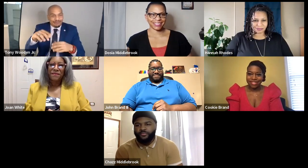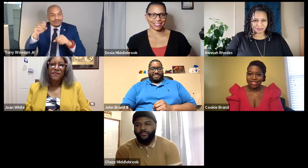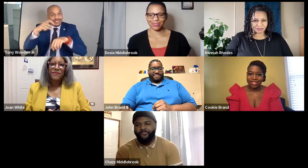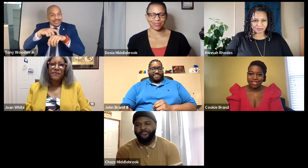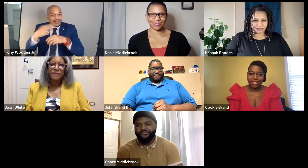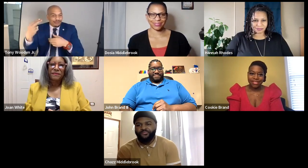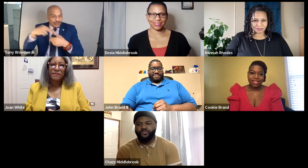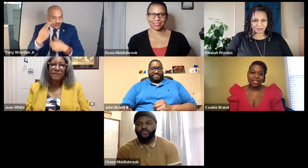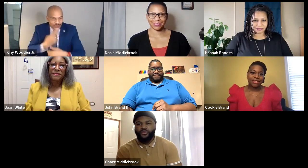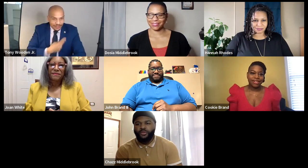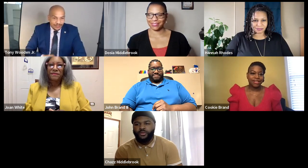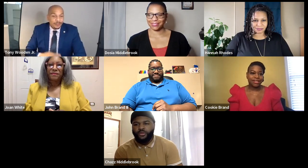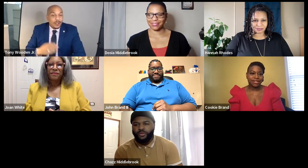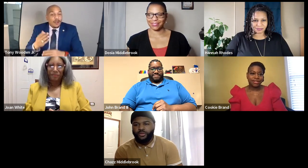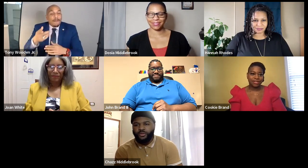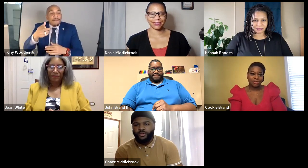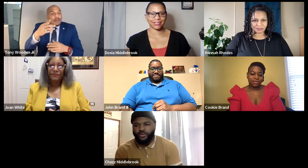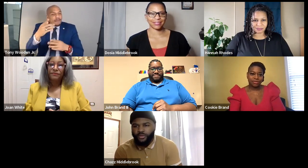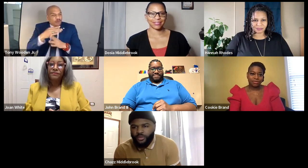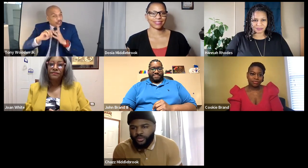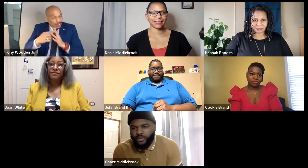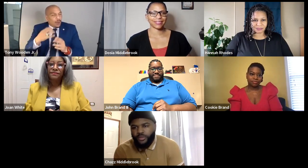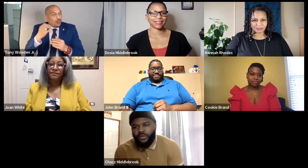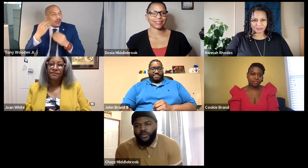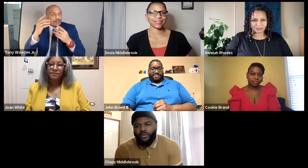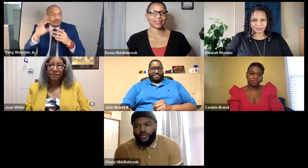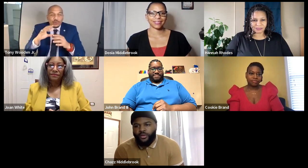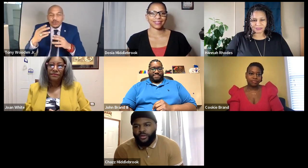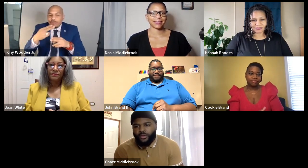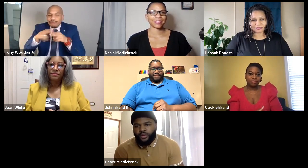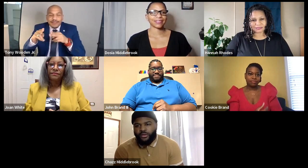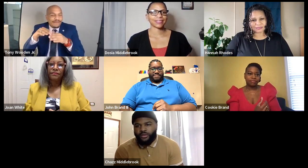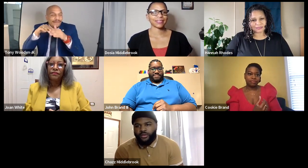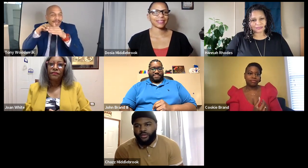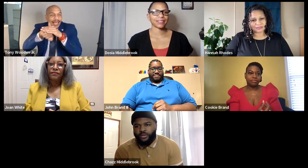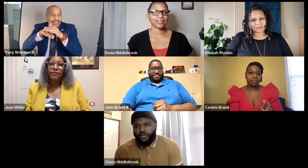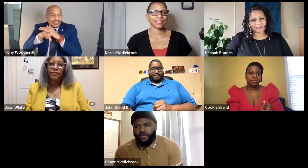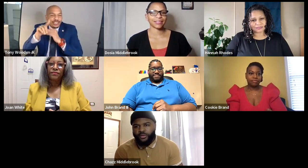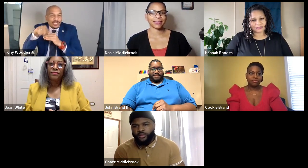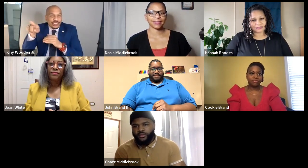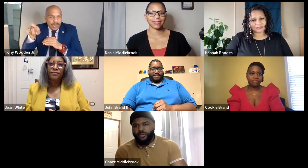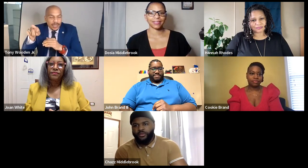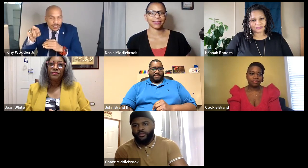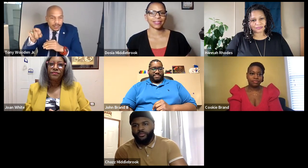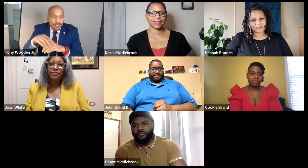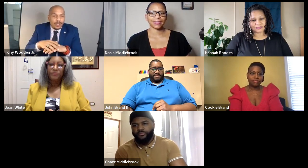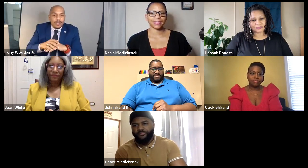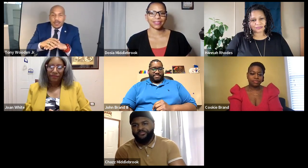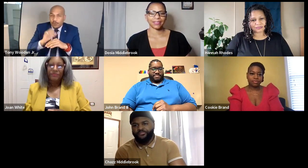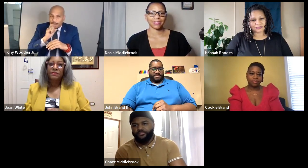know you all have busy lives. Taking some time out of your day to join us is greatly appreciated. Before beginning, I want to do a quick access